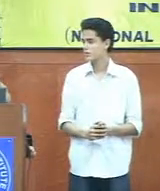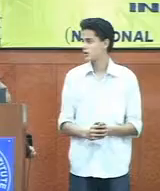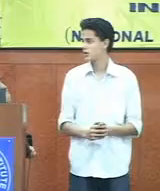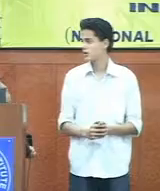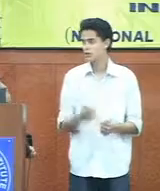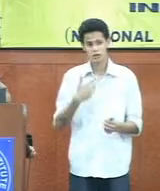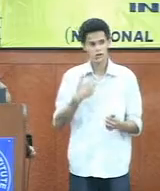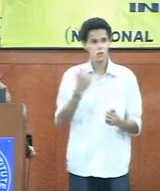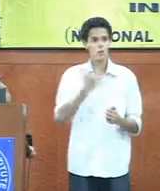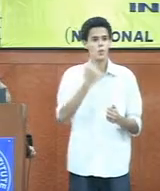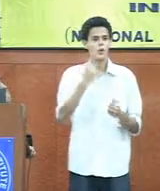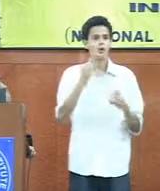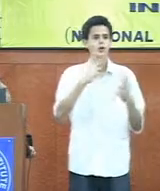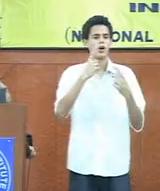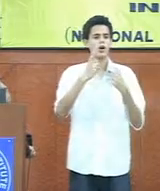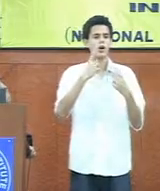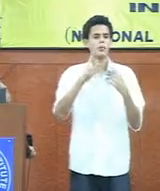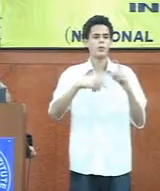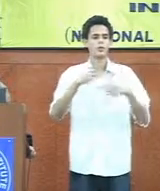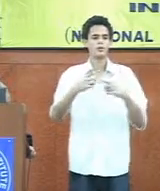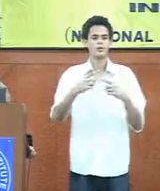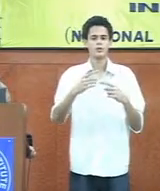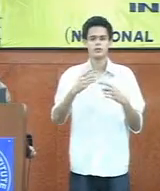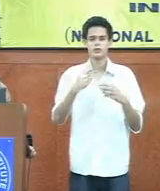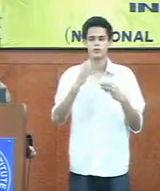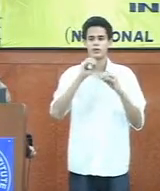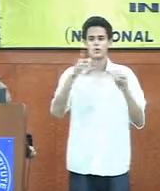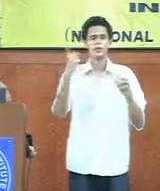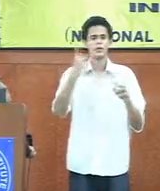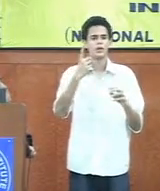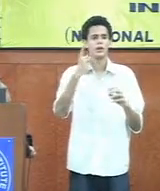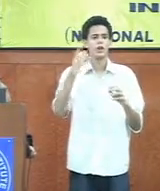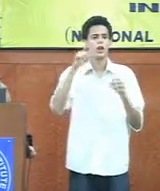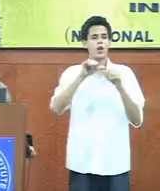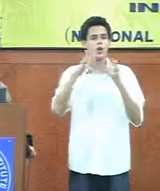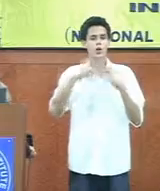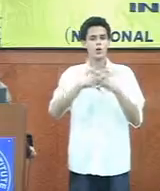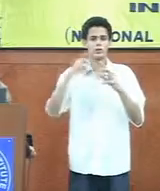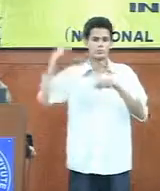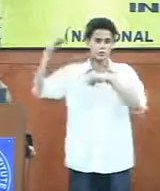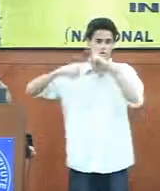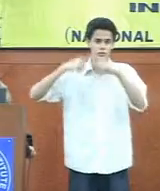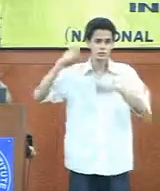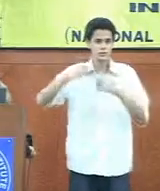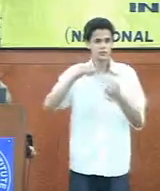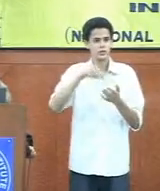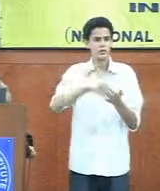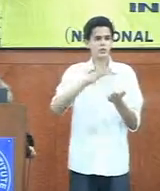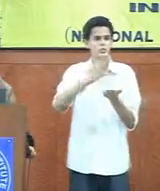I am going to only talk about this law of succession up to this